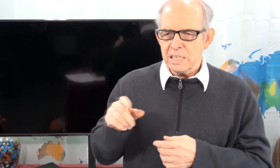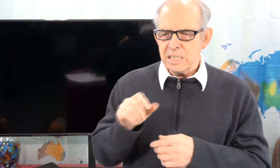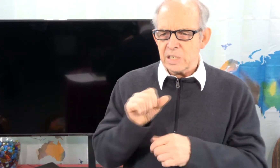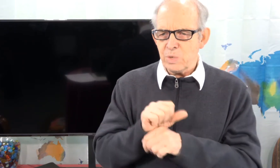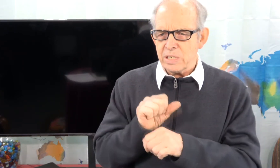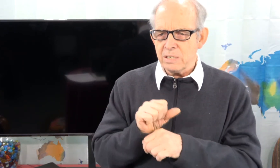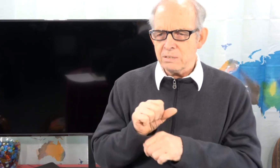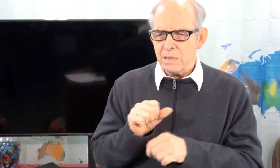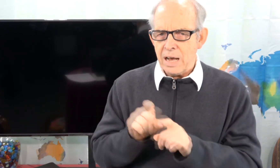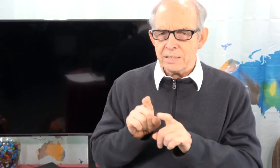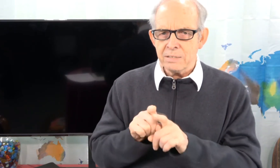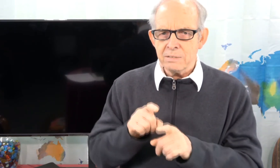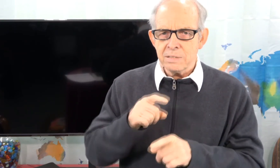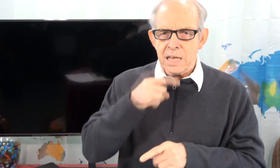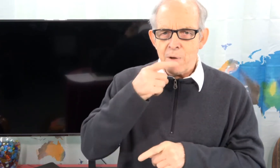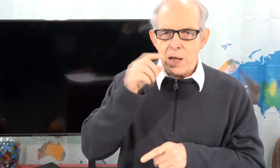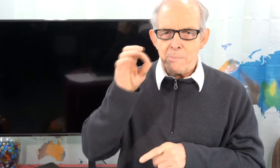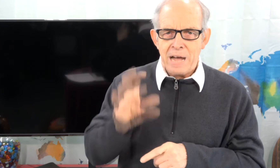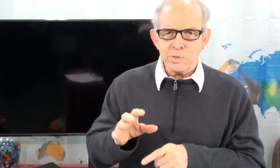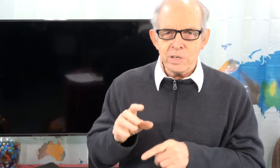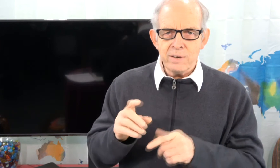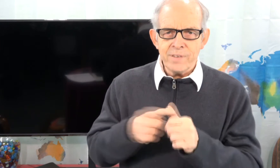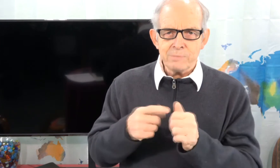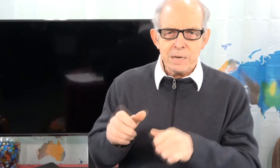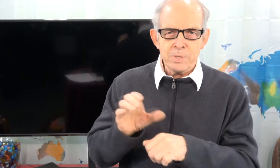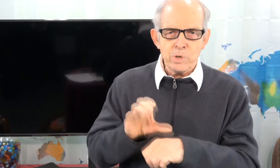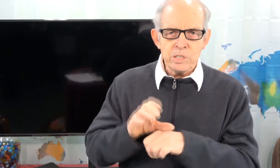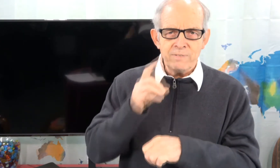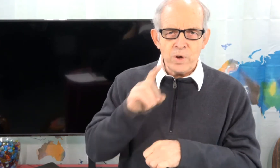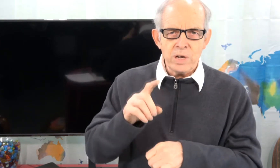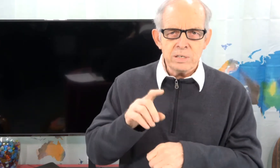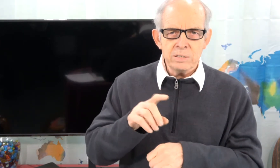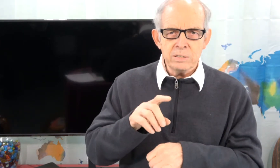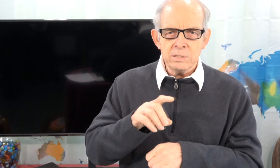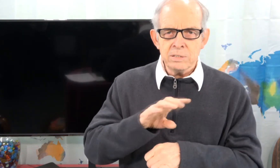it's written as every backing, this paper to the